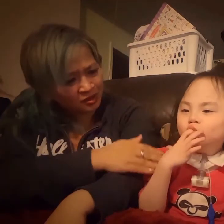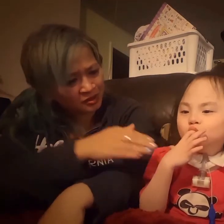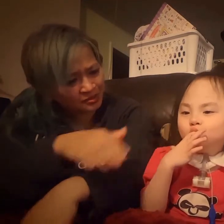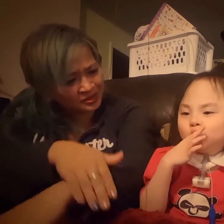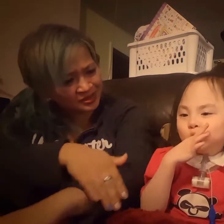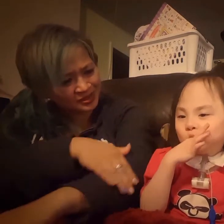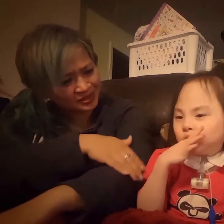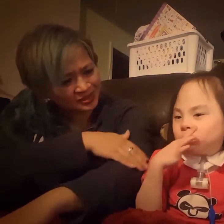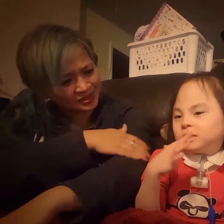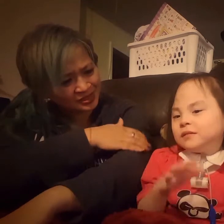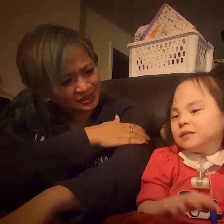arms.